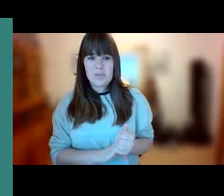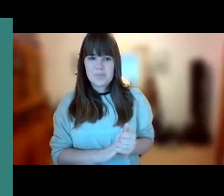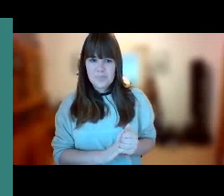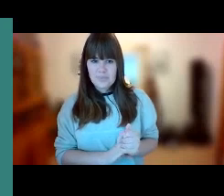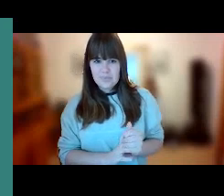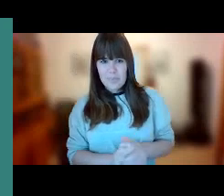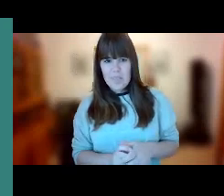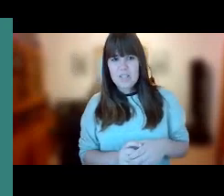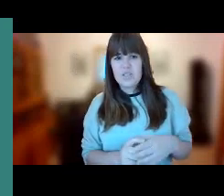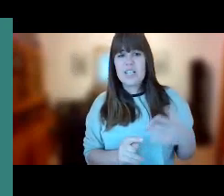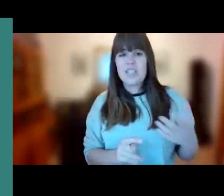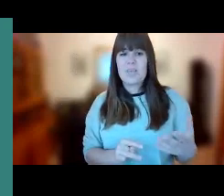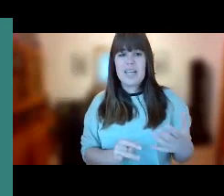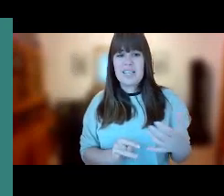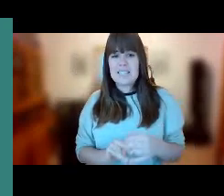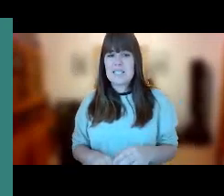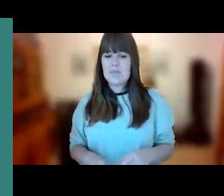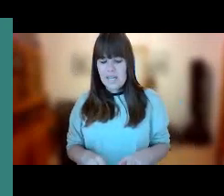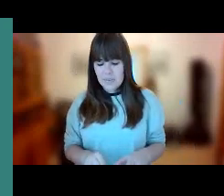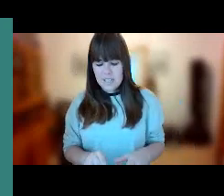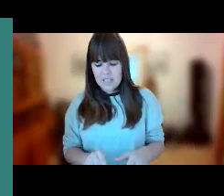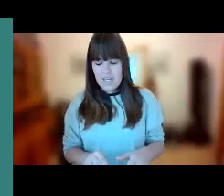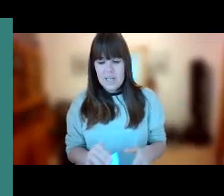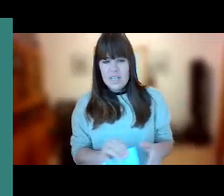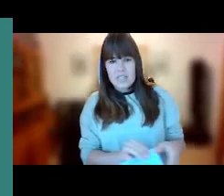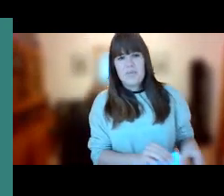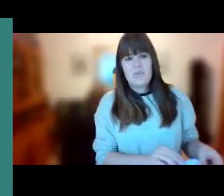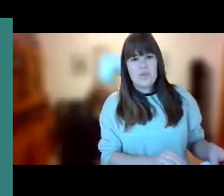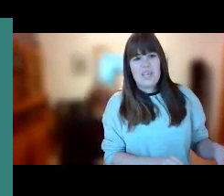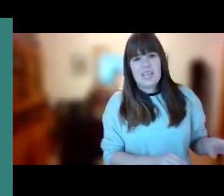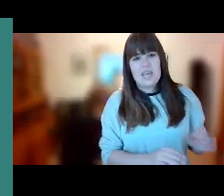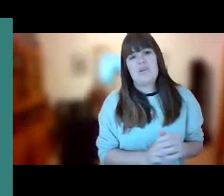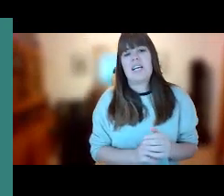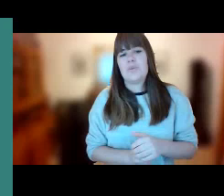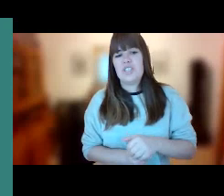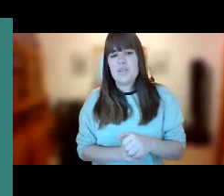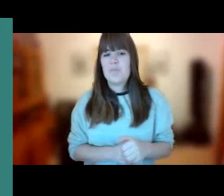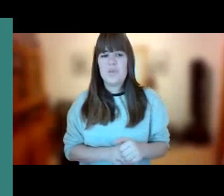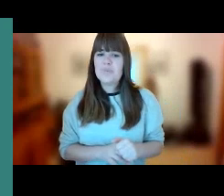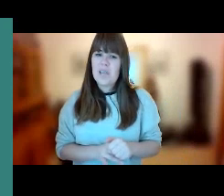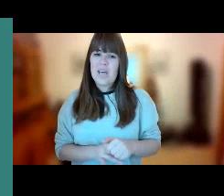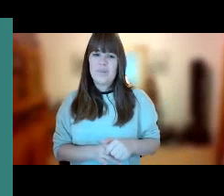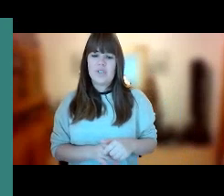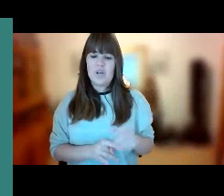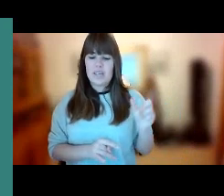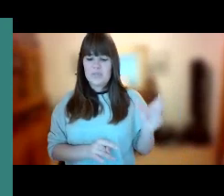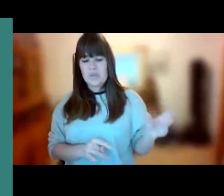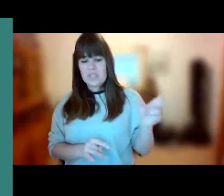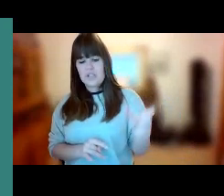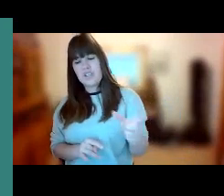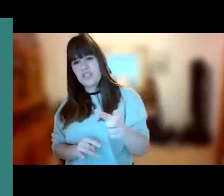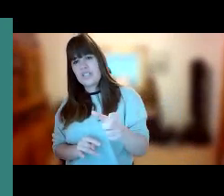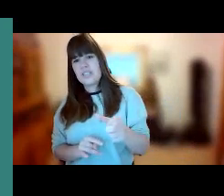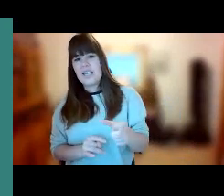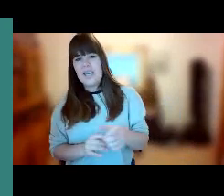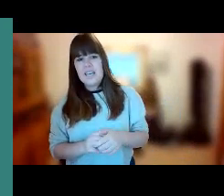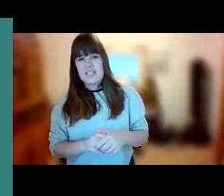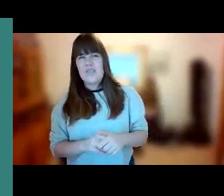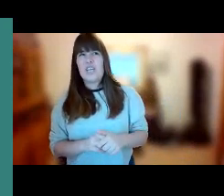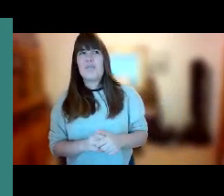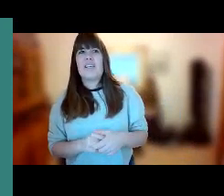way possible. Trying to use plain and accessible language, so the more that we can keep our language simple, try and give short